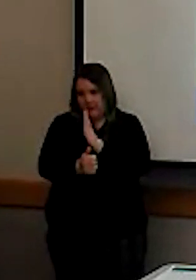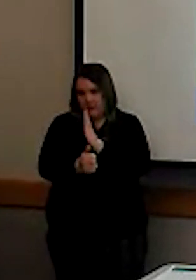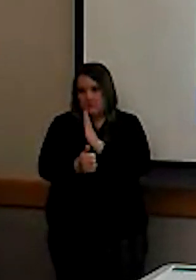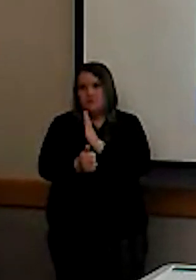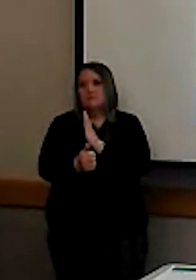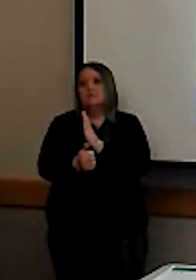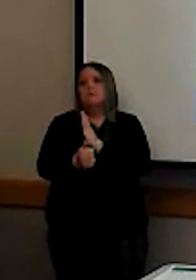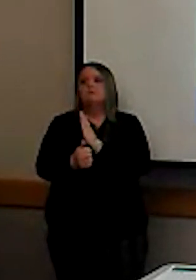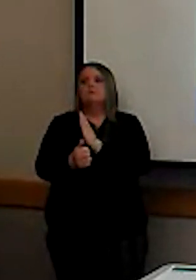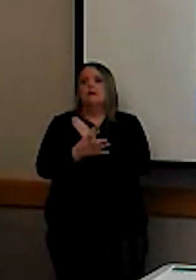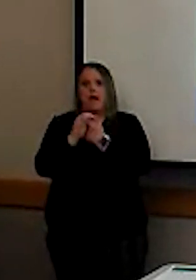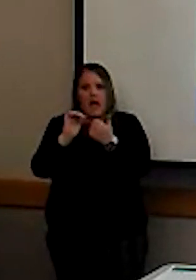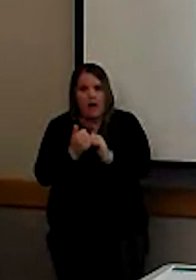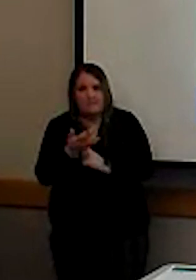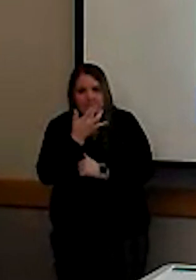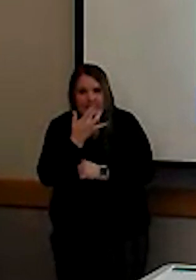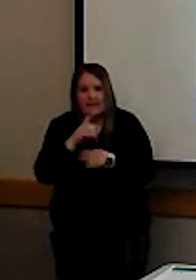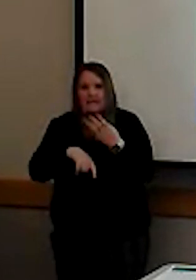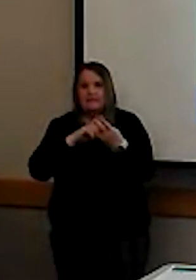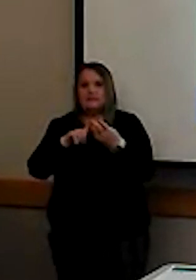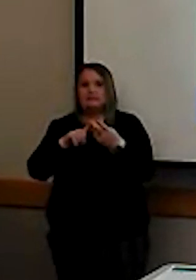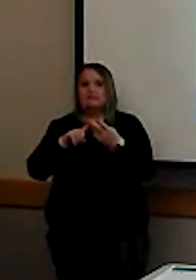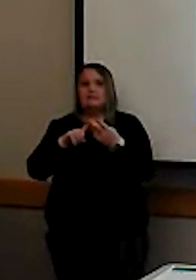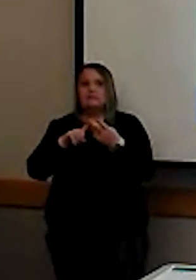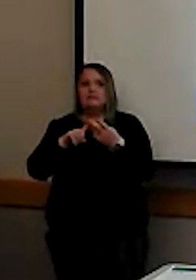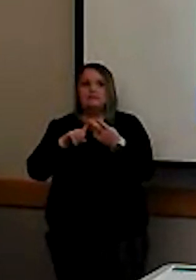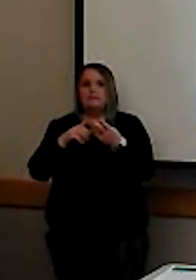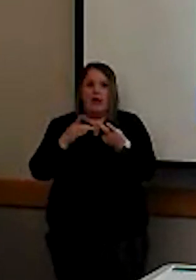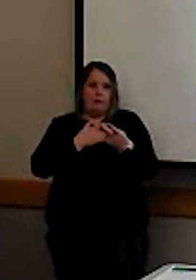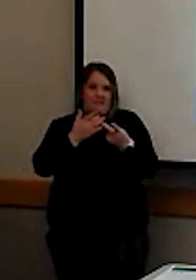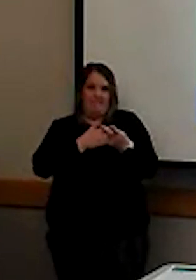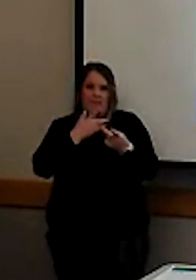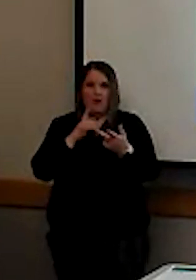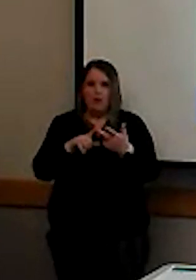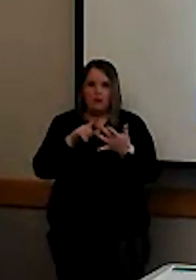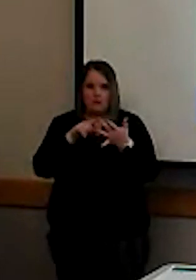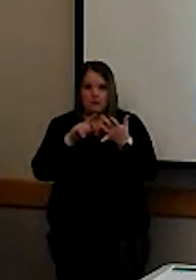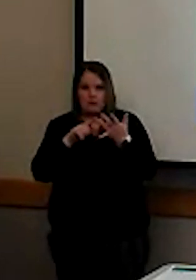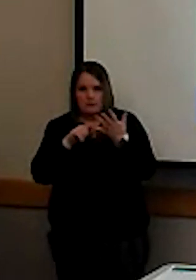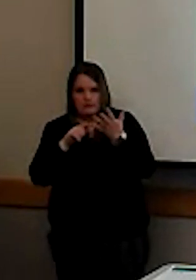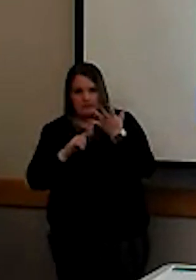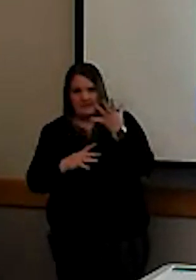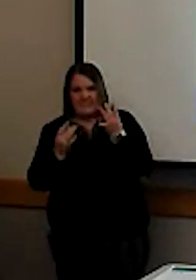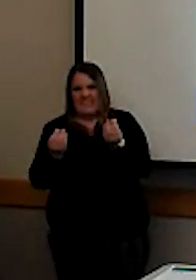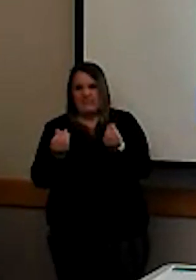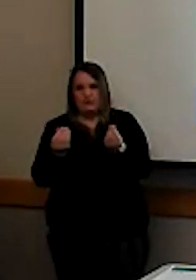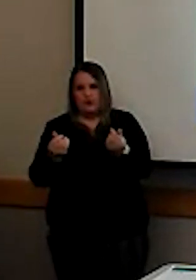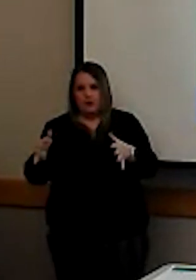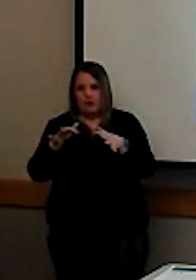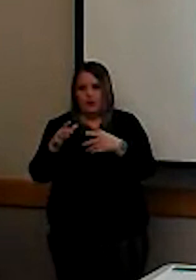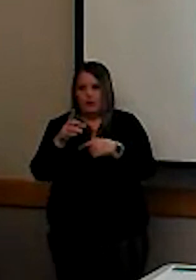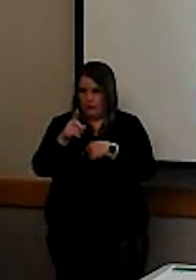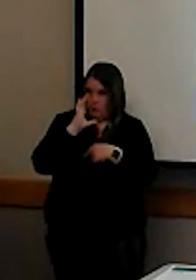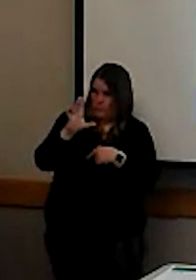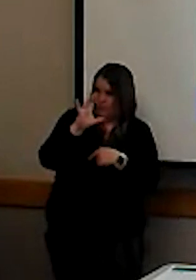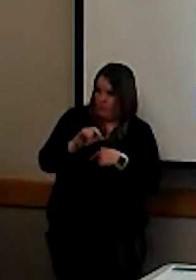skills. How does it taste? How does it feel? So, the texture,